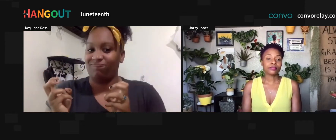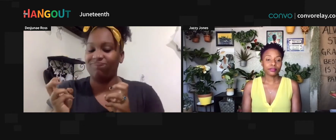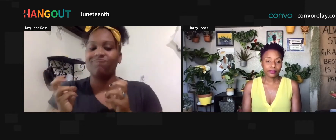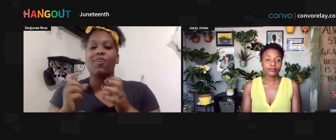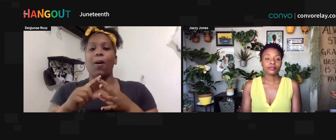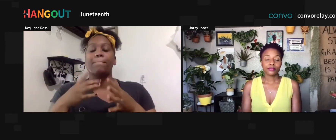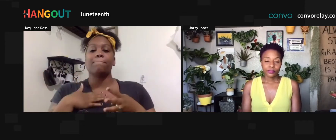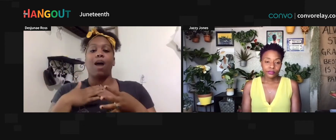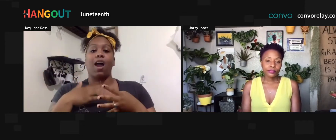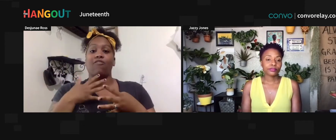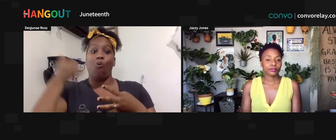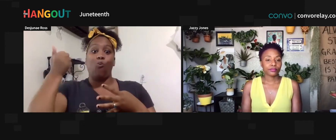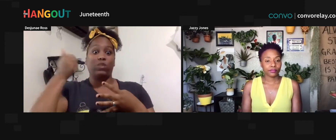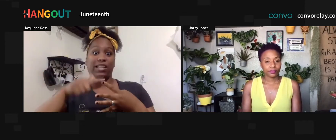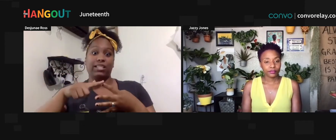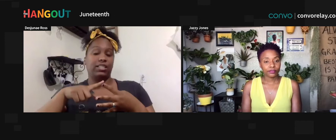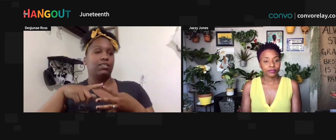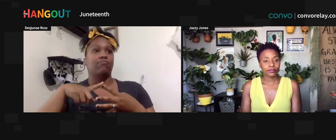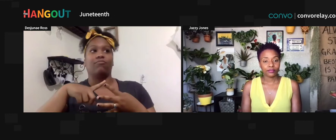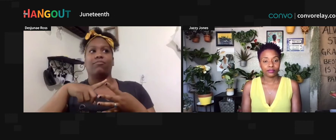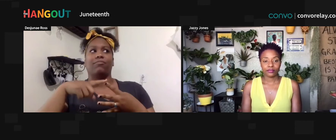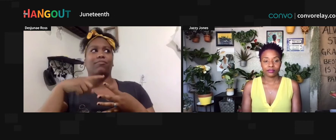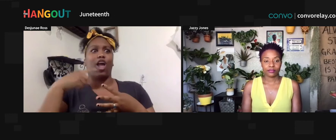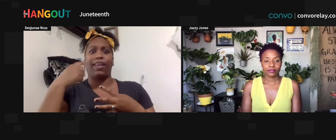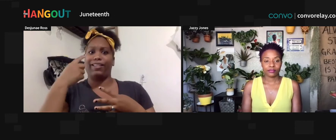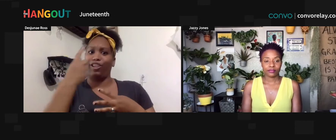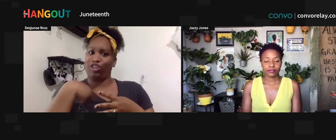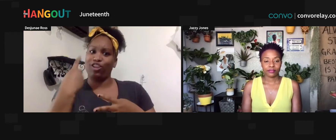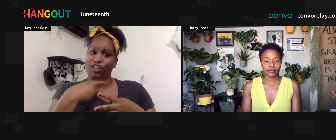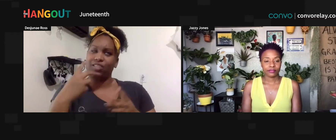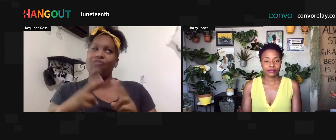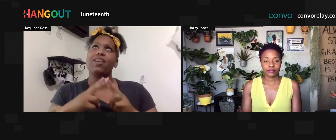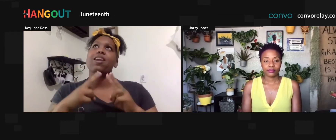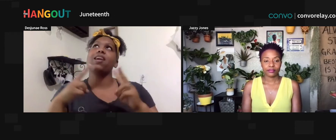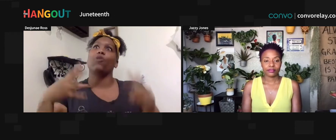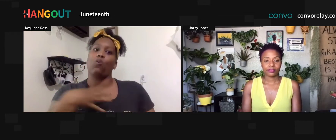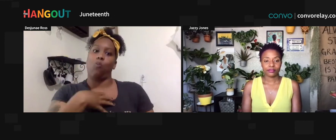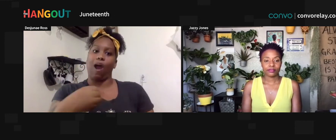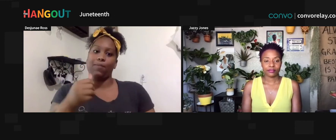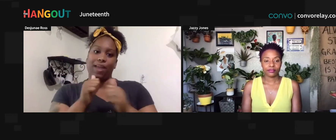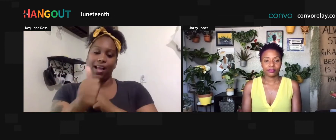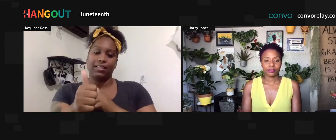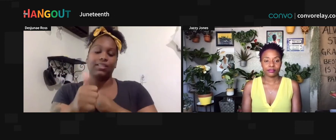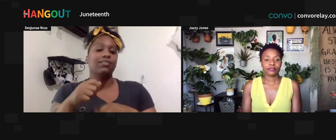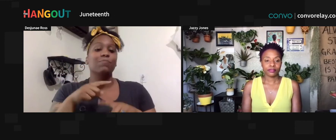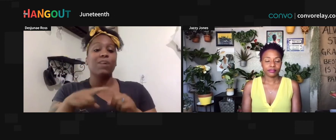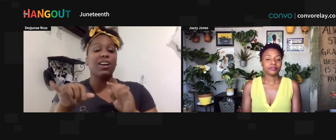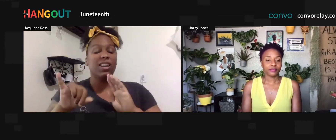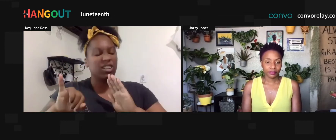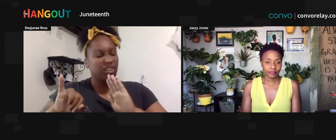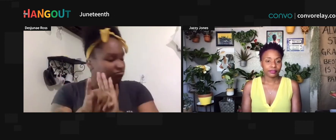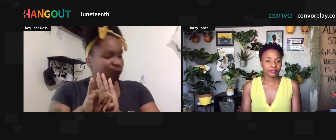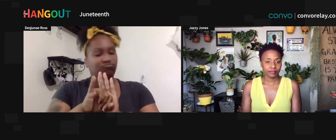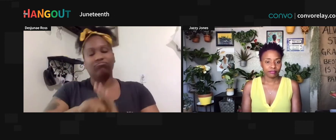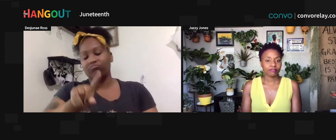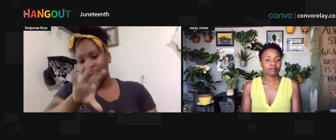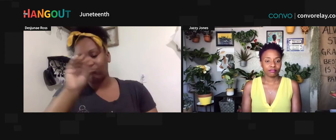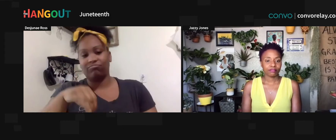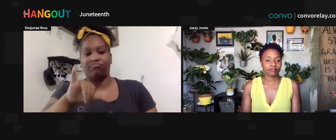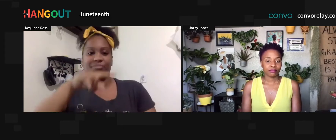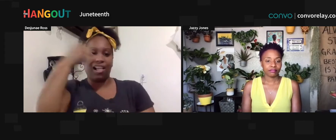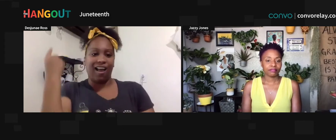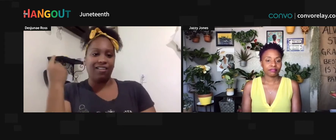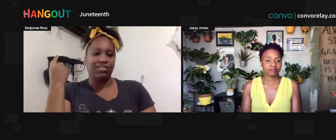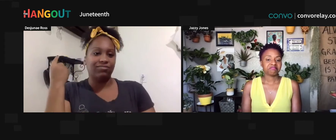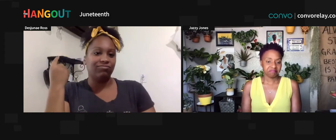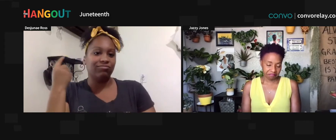identity as well. I know my oldest, he looks very white passing, but